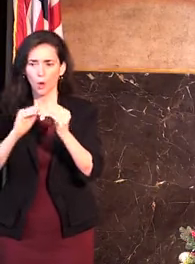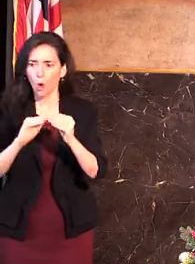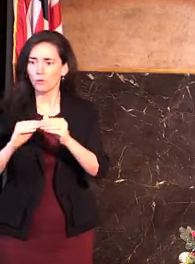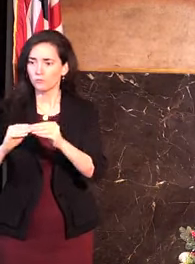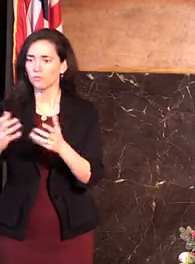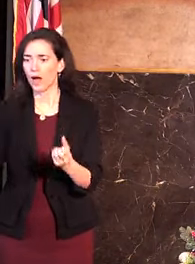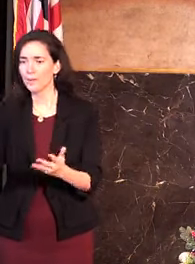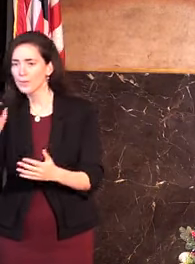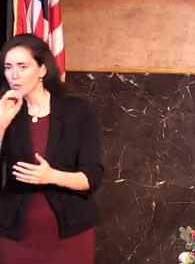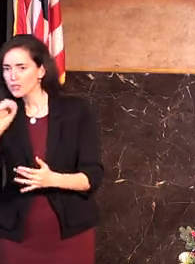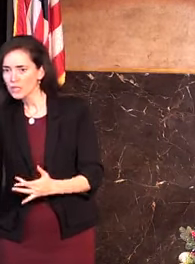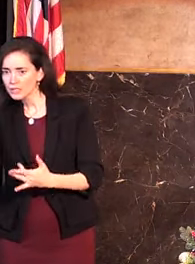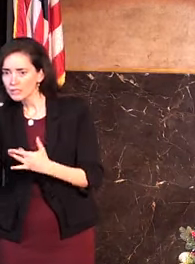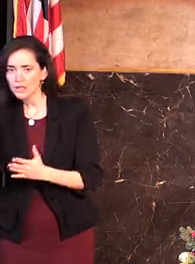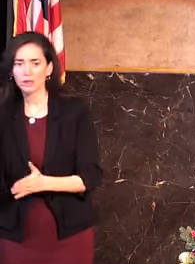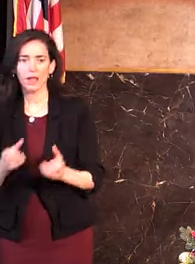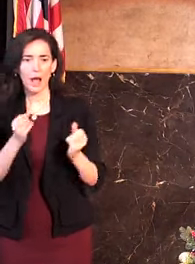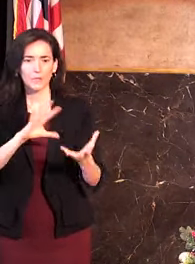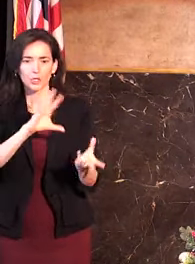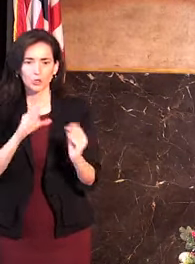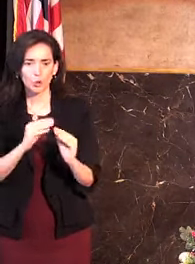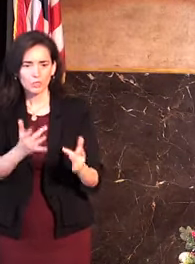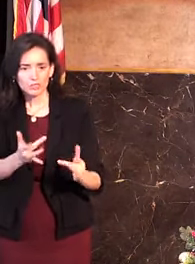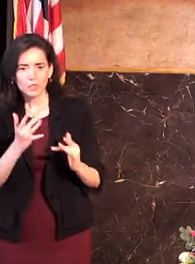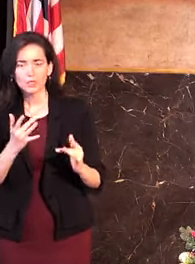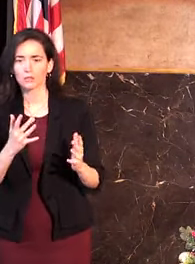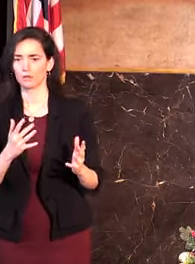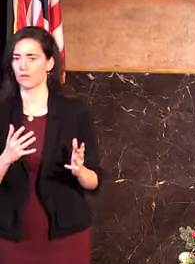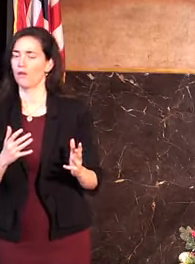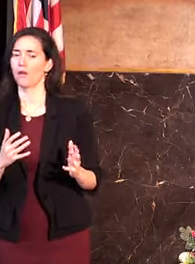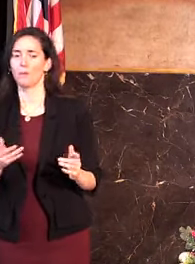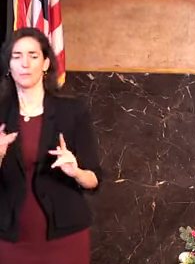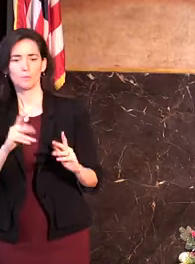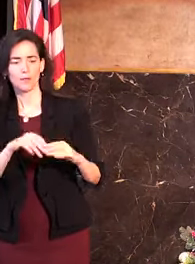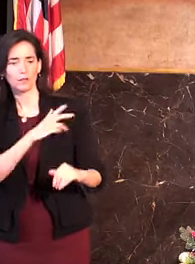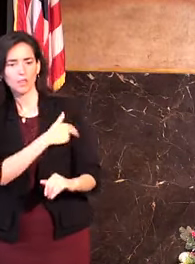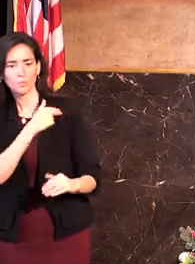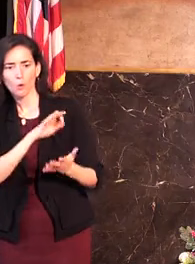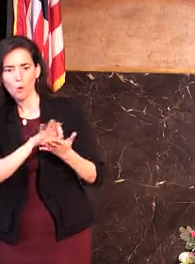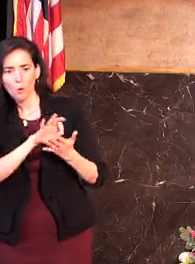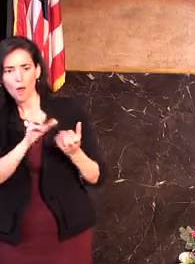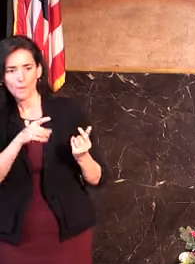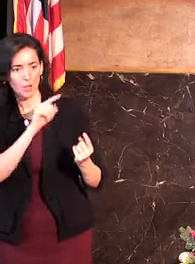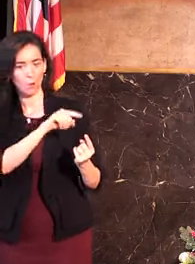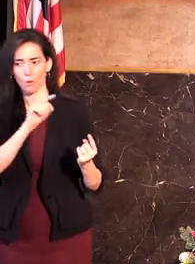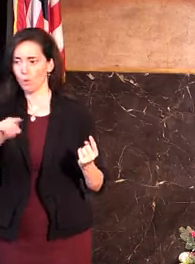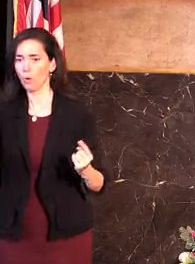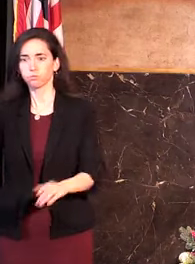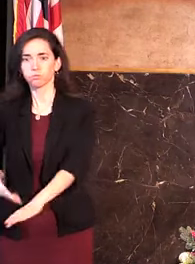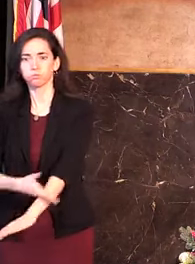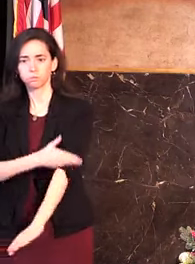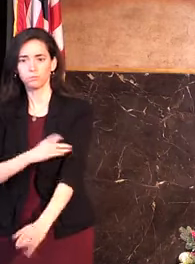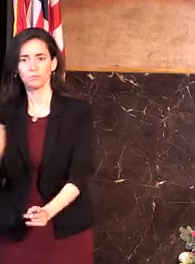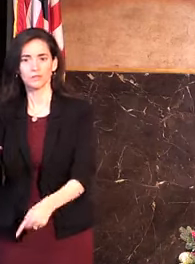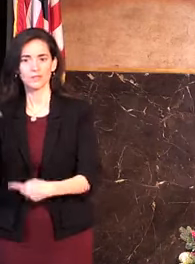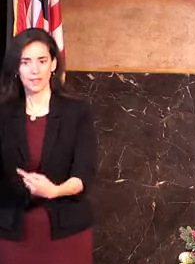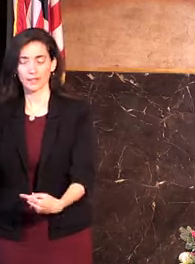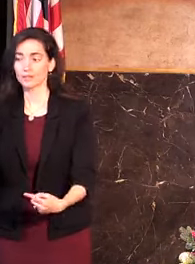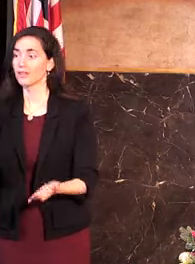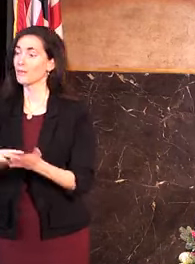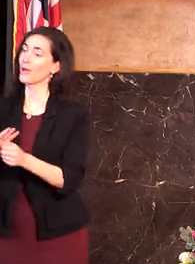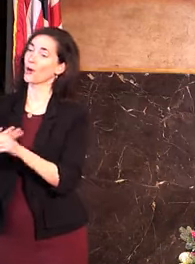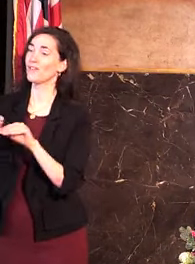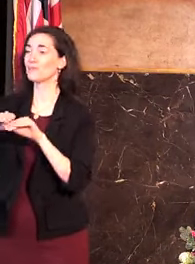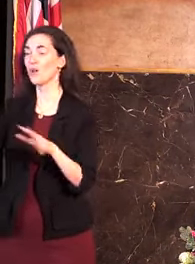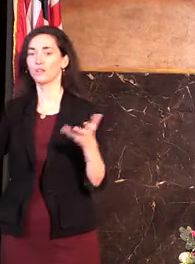percent positivity, the number of cases, number of hospitalizations, and so forth. Not that the pandemic is